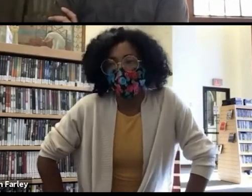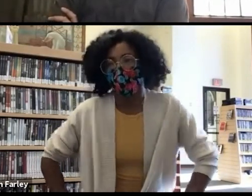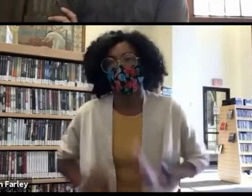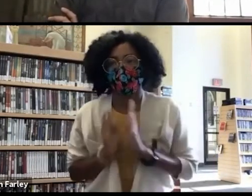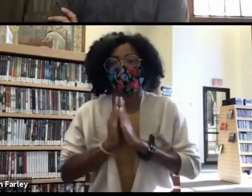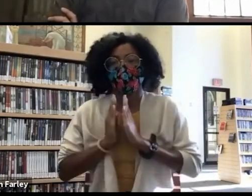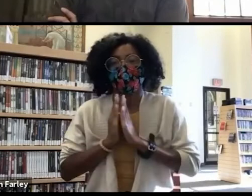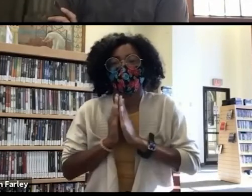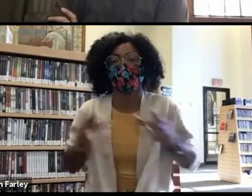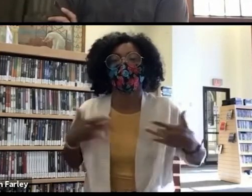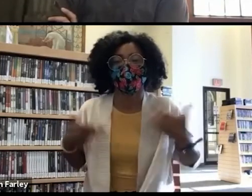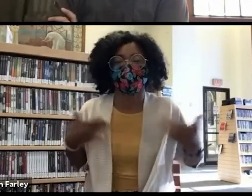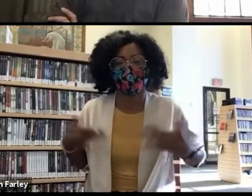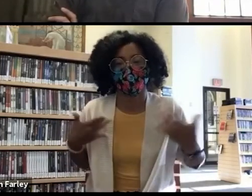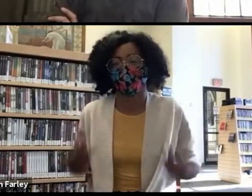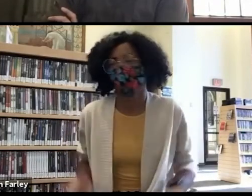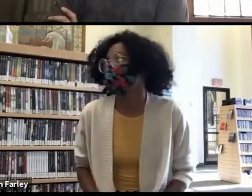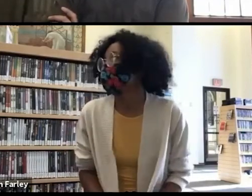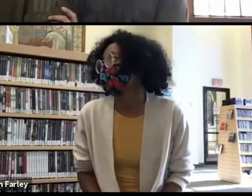Yay, we're so excited.